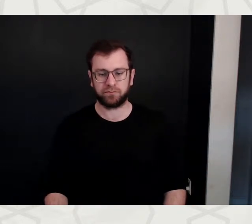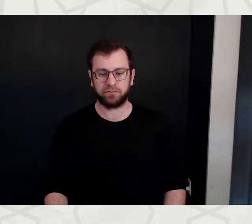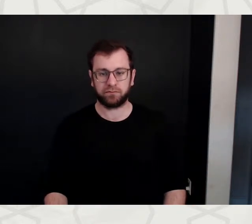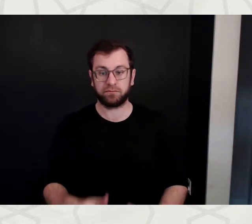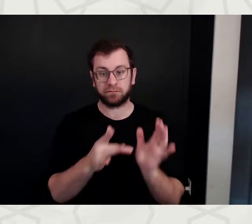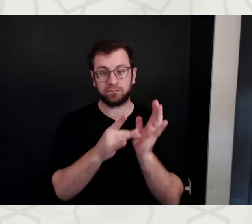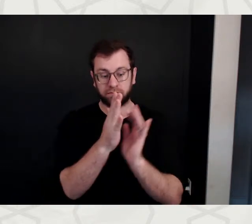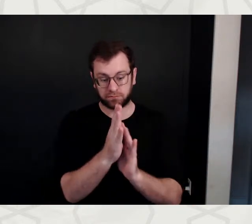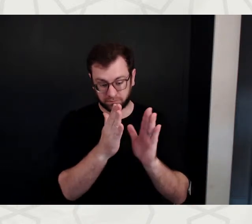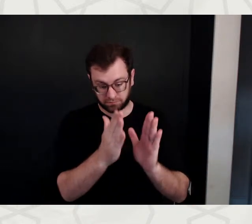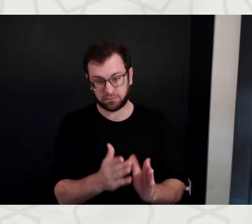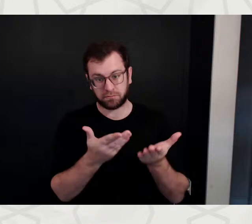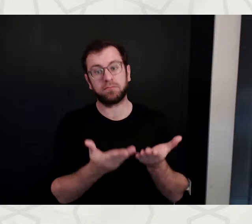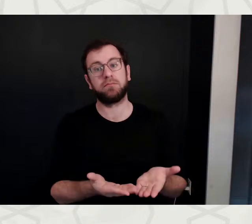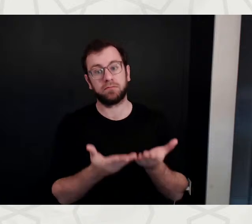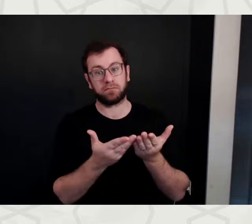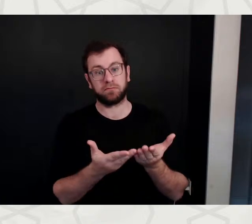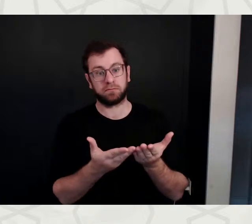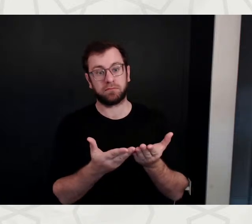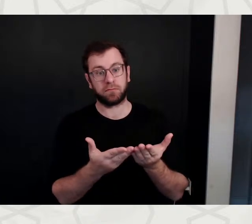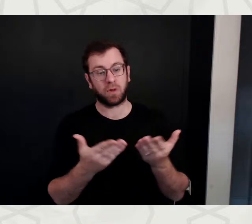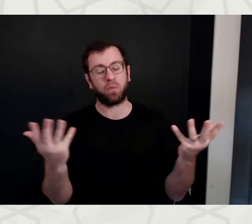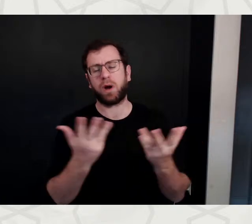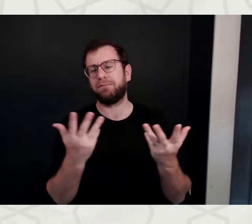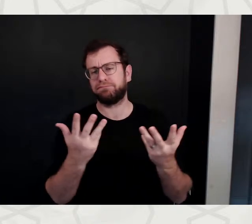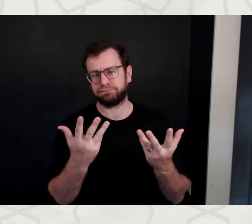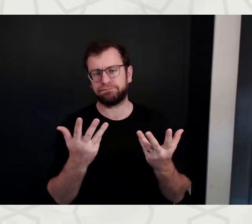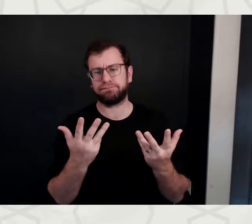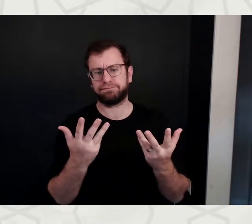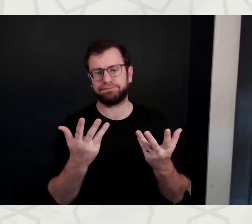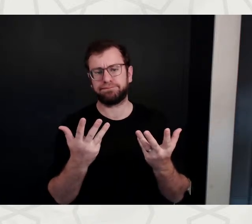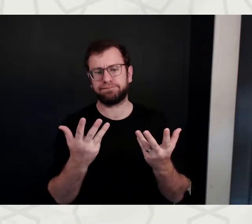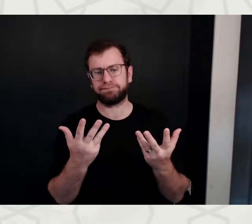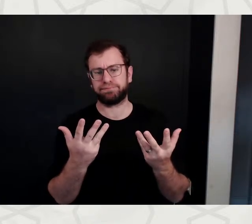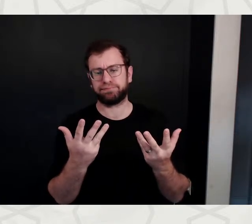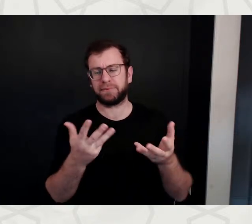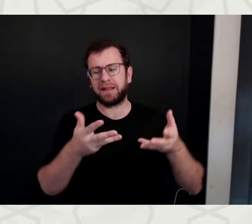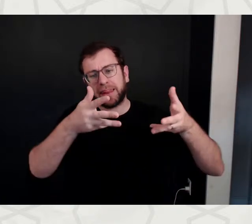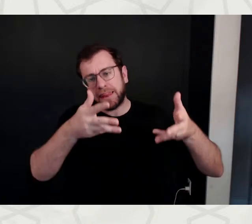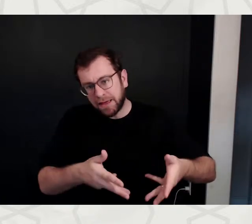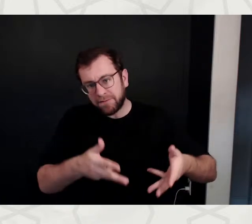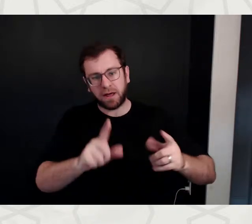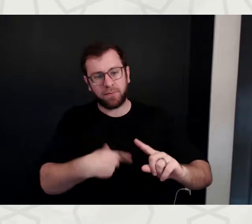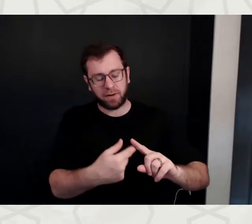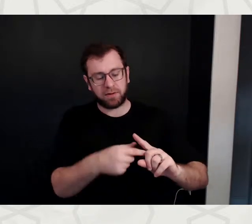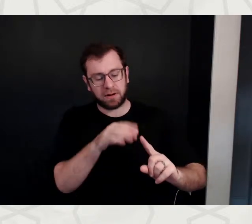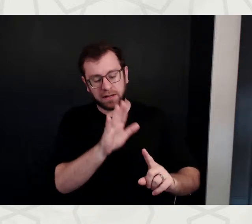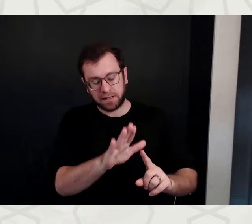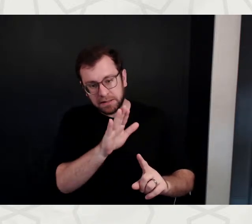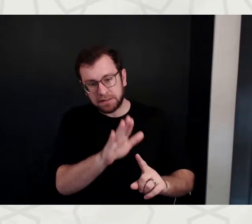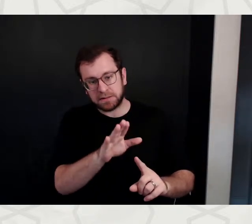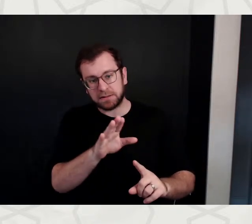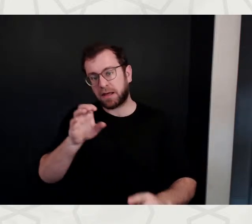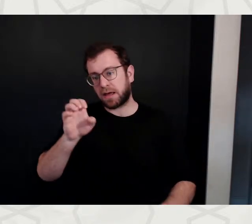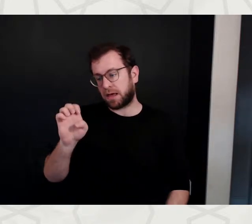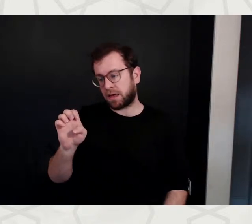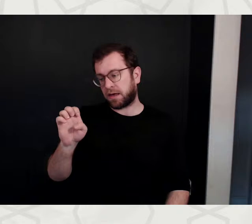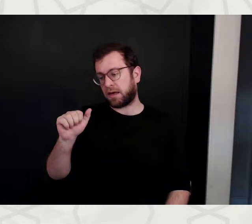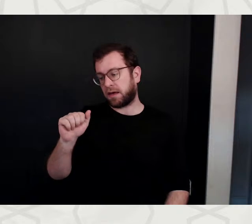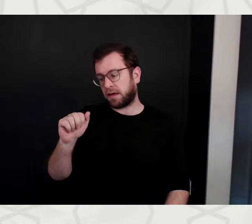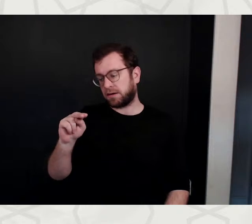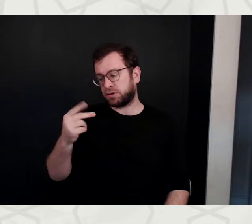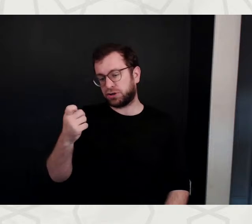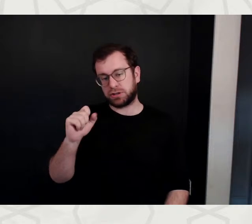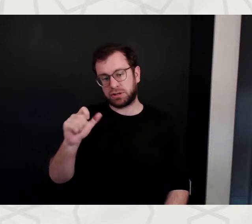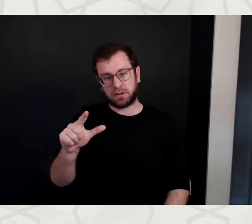salam, in what was or what is left of the Injil, Isa was